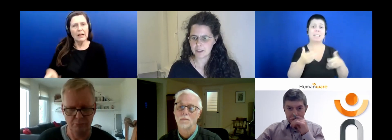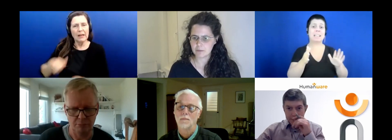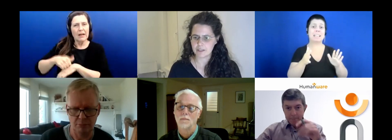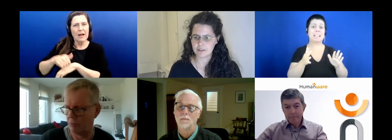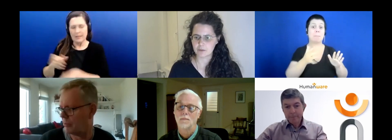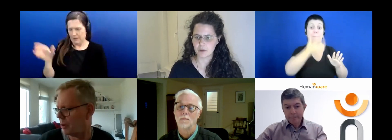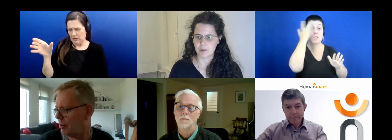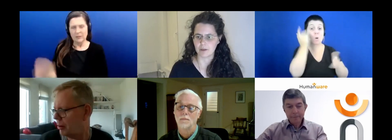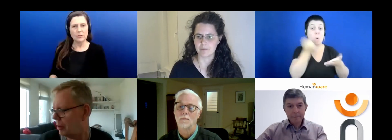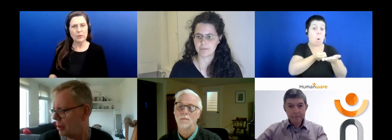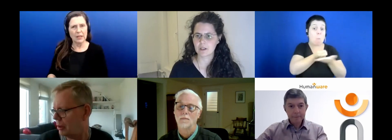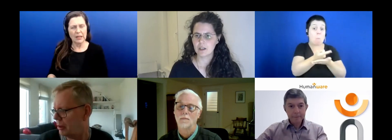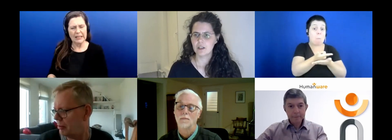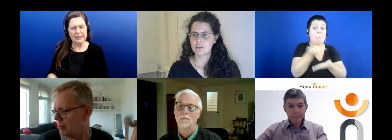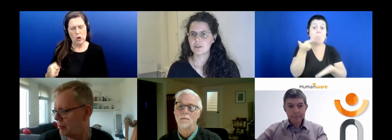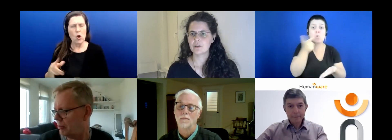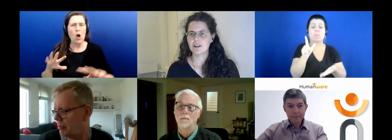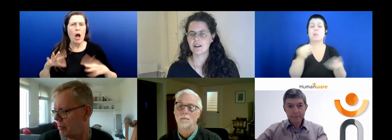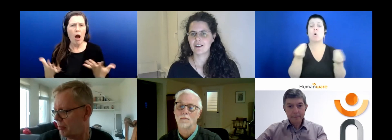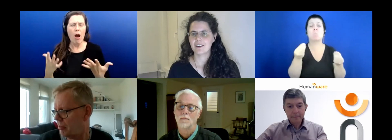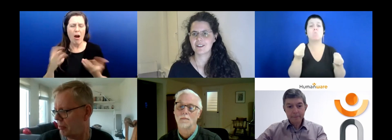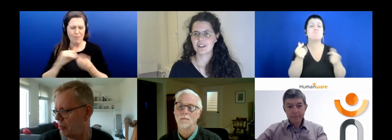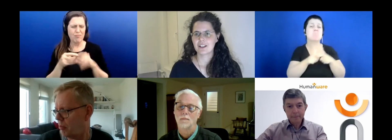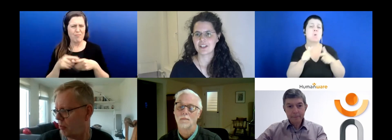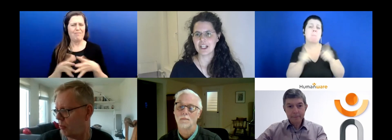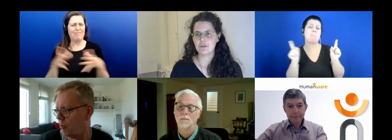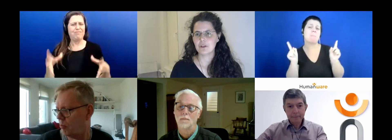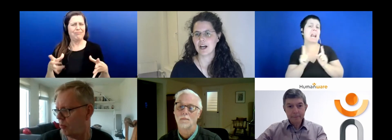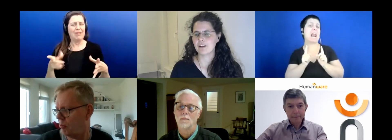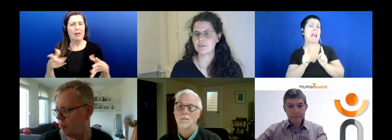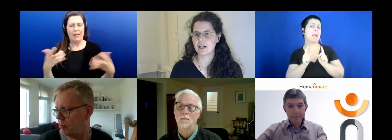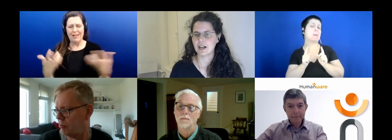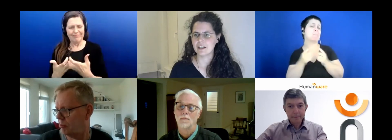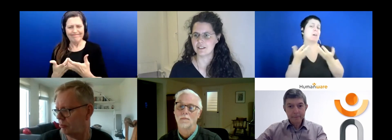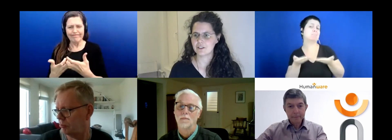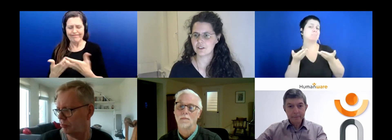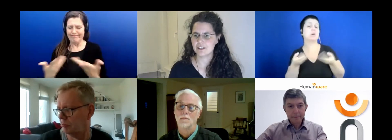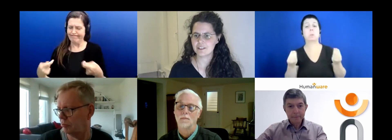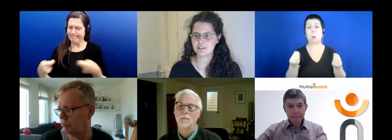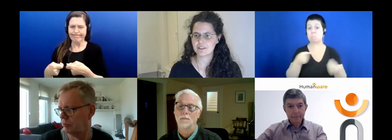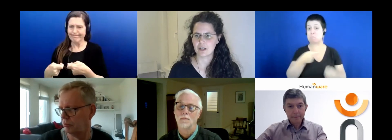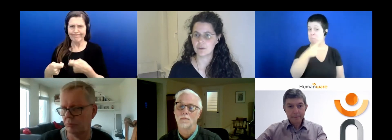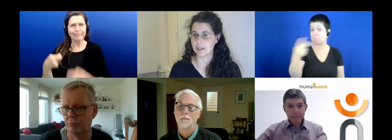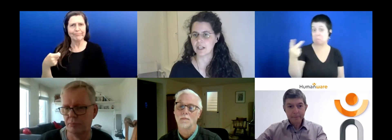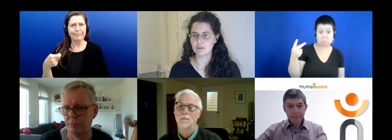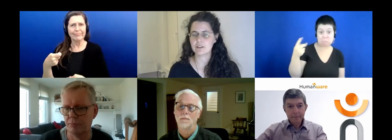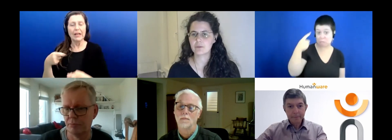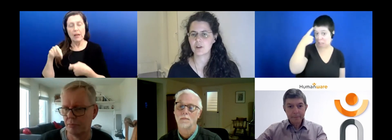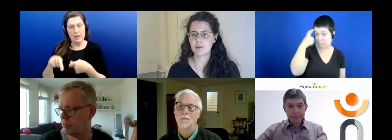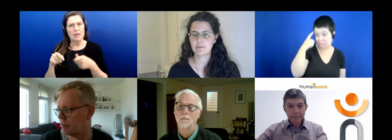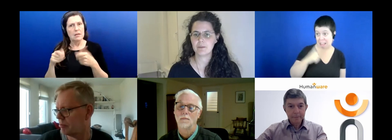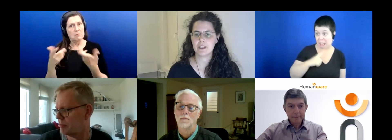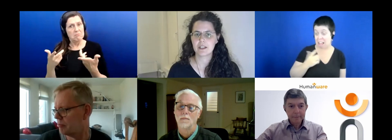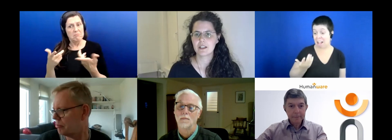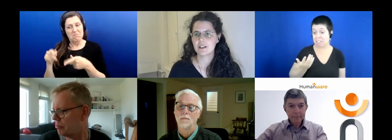we minimize this problem? So any of you have ideas on this? Have you encountered this